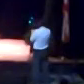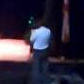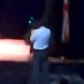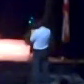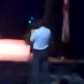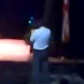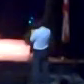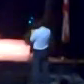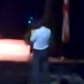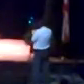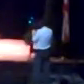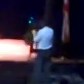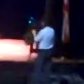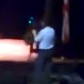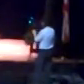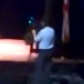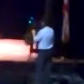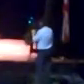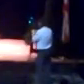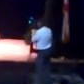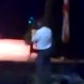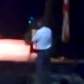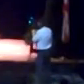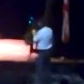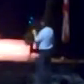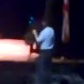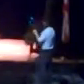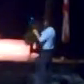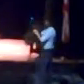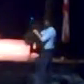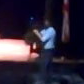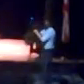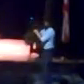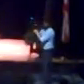Will the candidates for the associate's degree please rise?